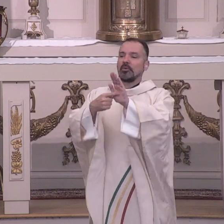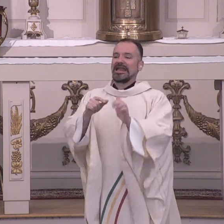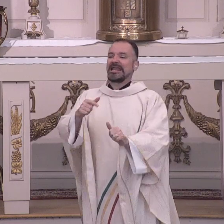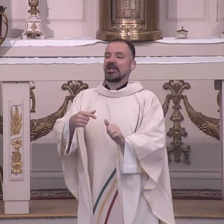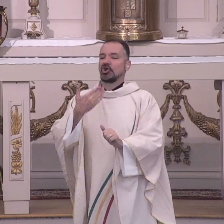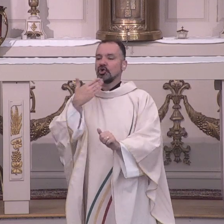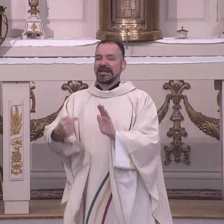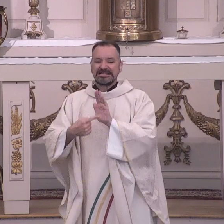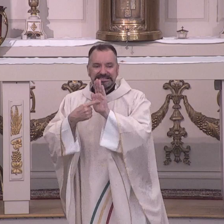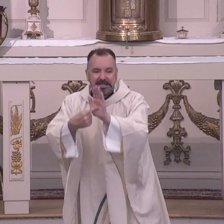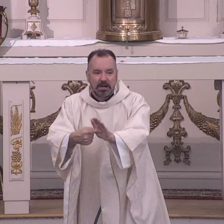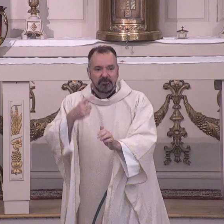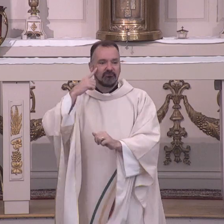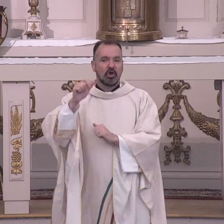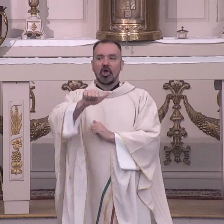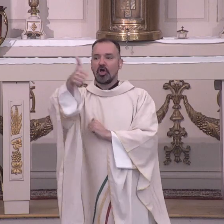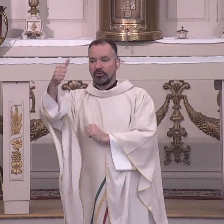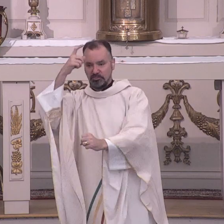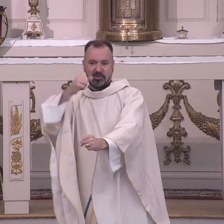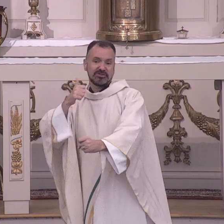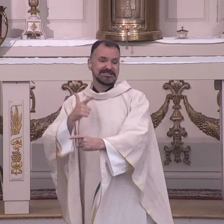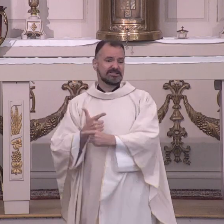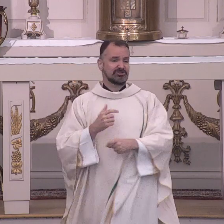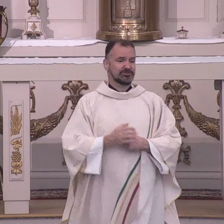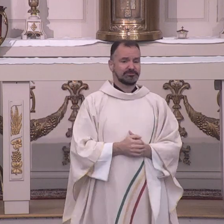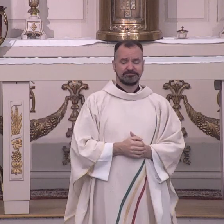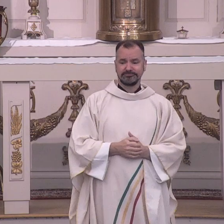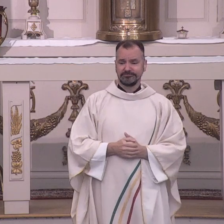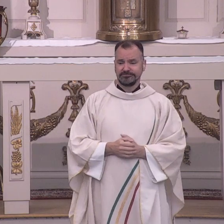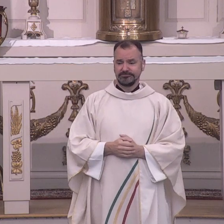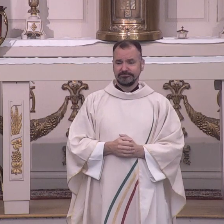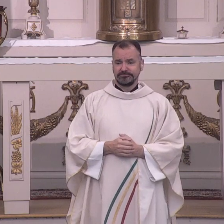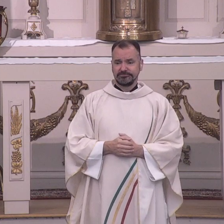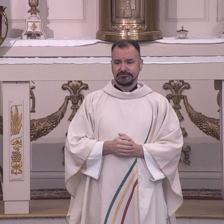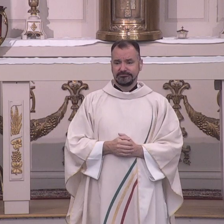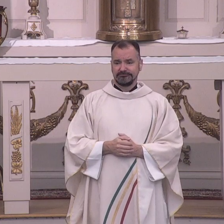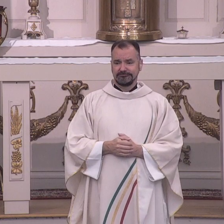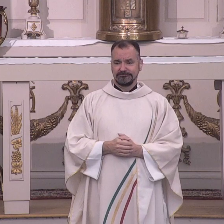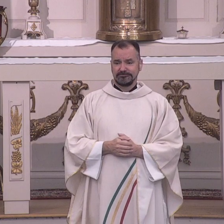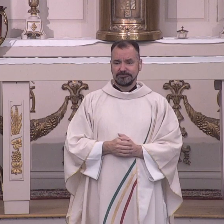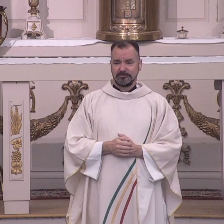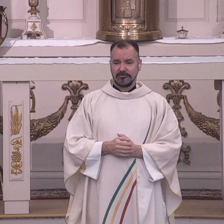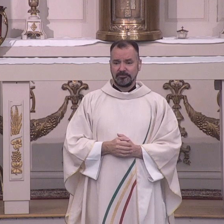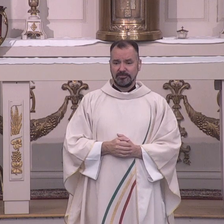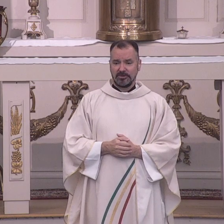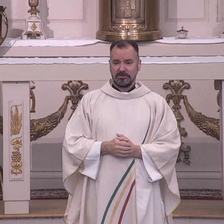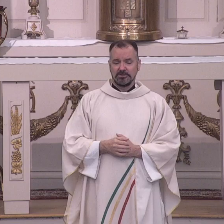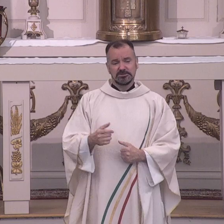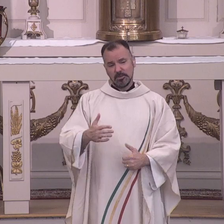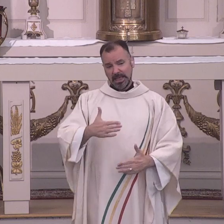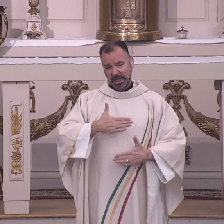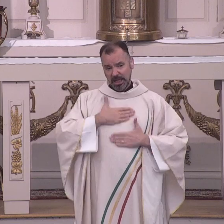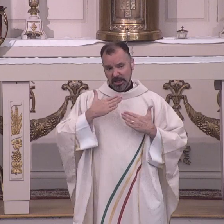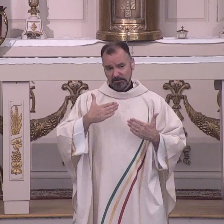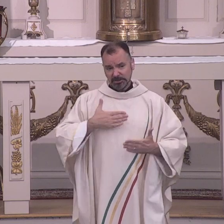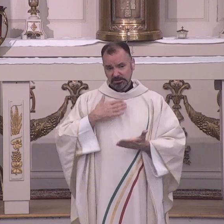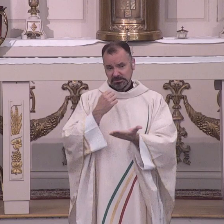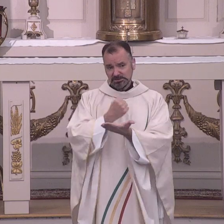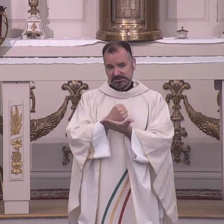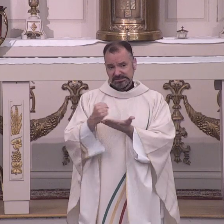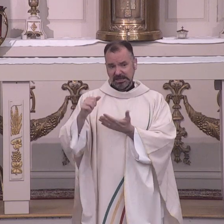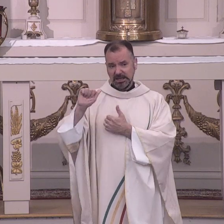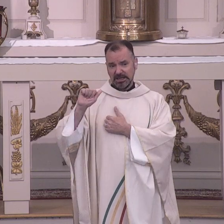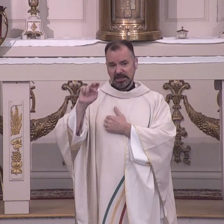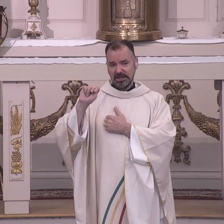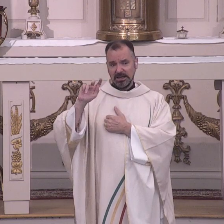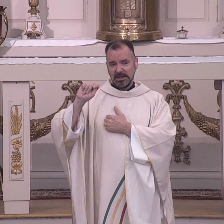And it is a worthwhile way to live. And he showed a good example for all of his brothers and sisters.